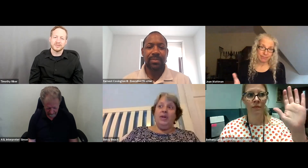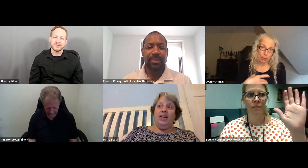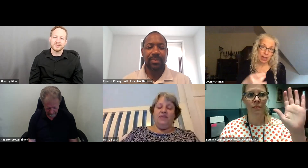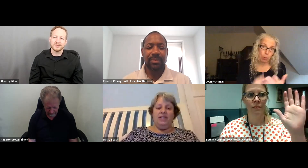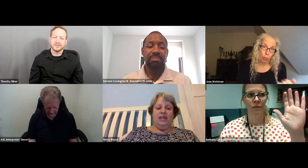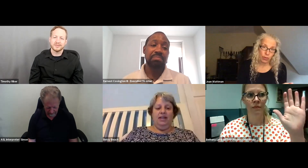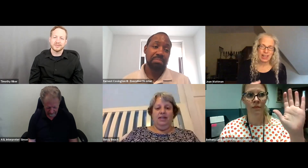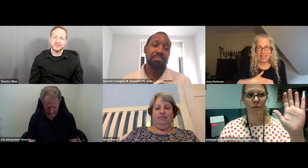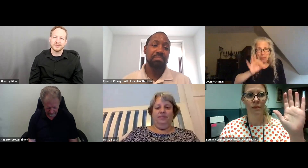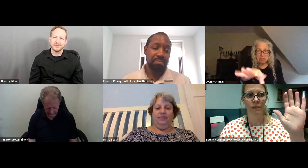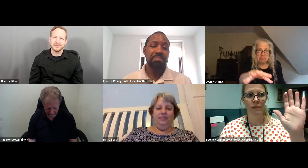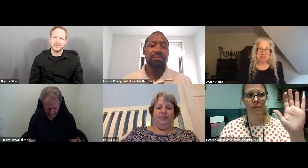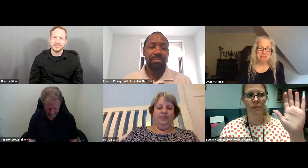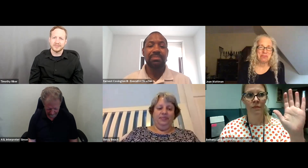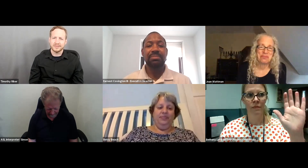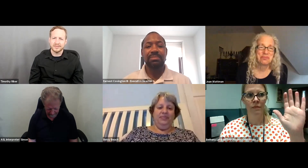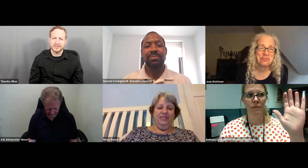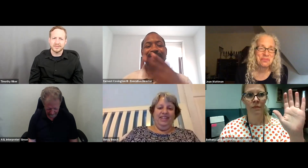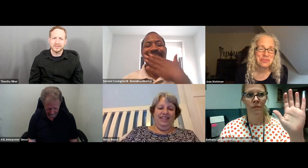That's what I have to say.